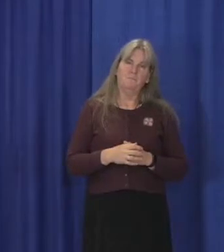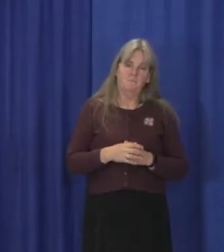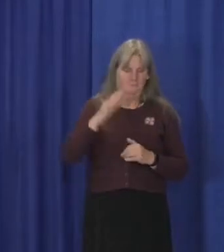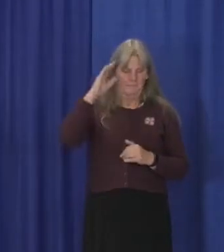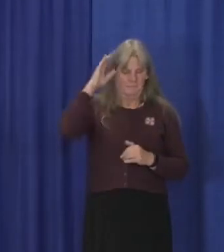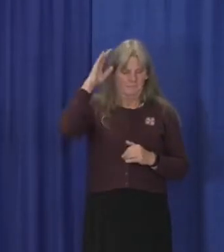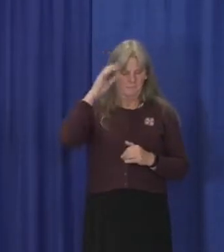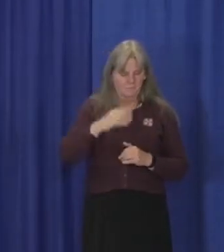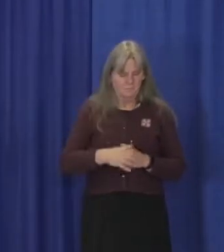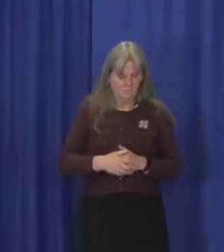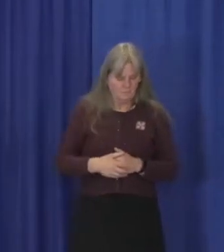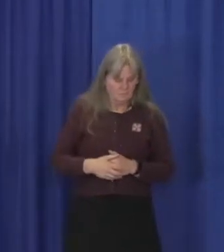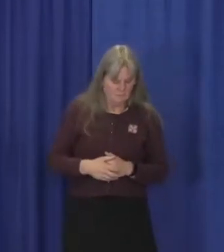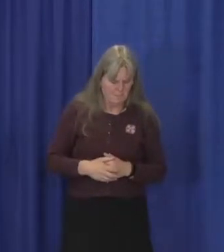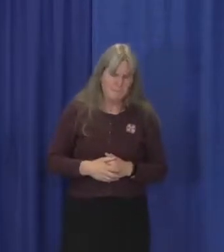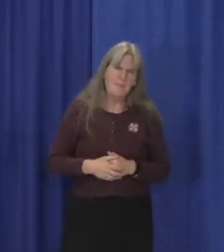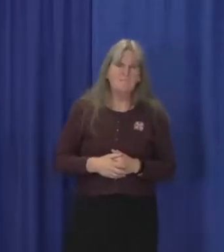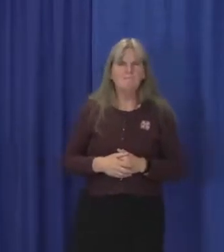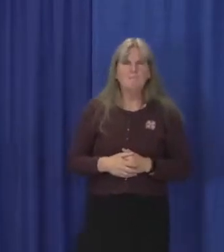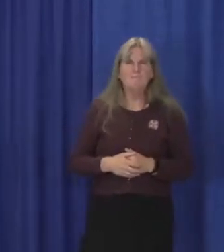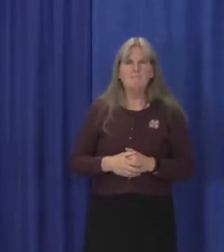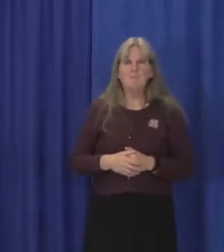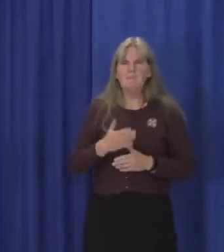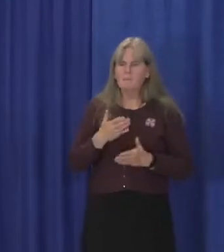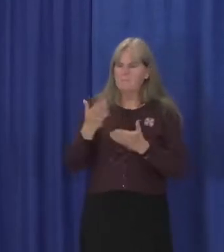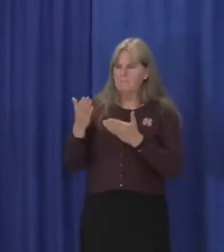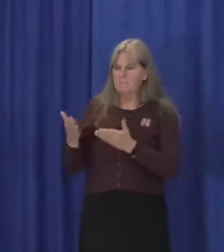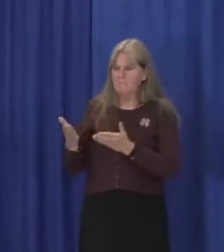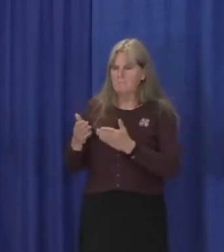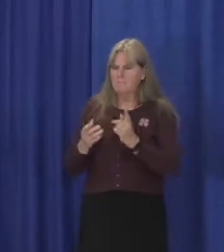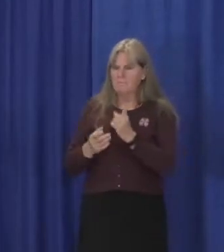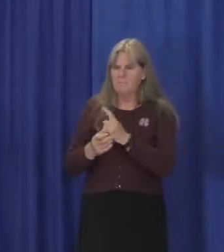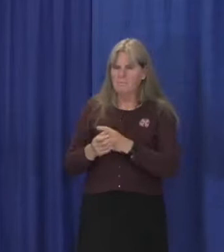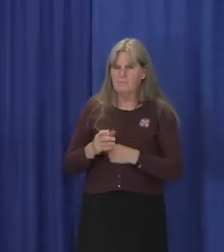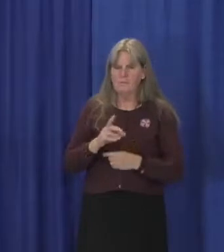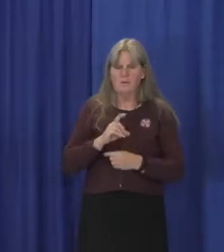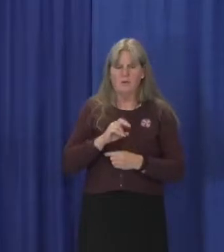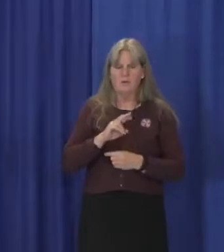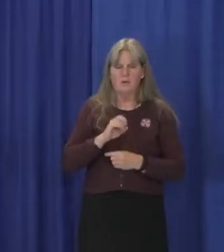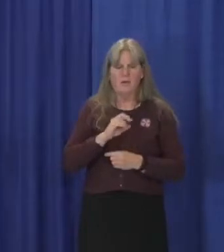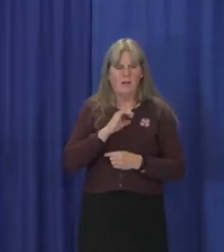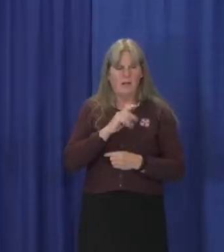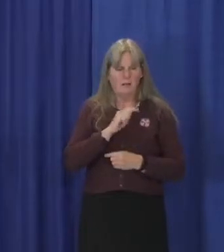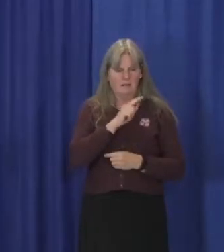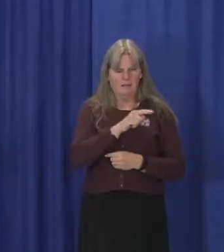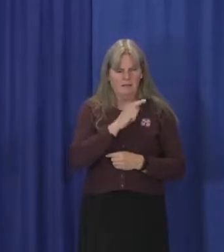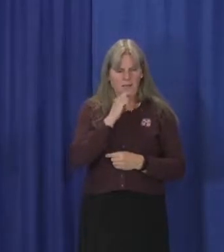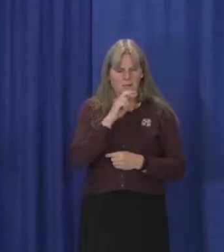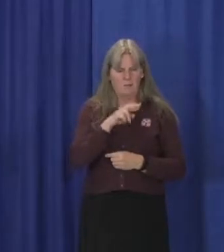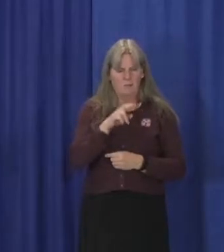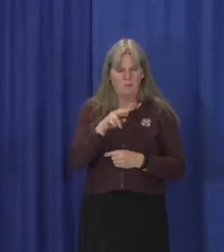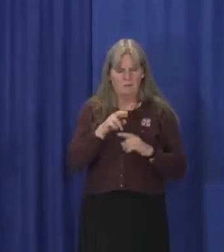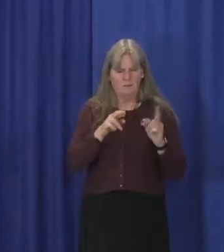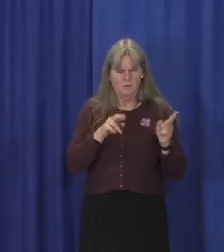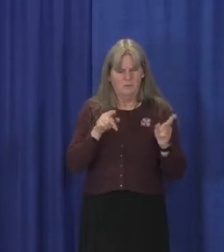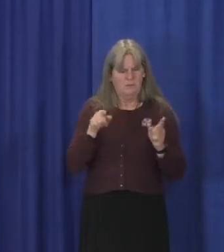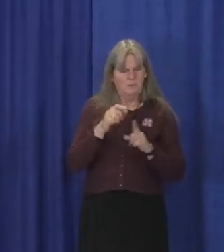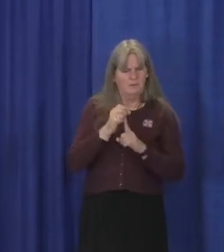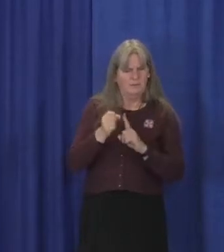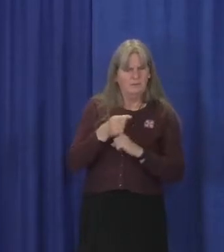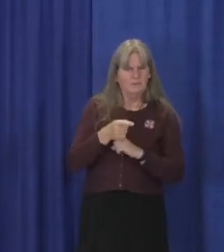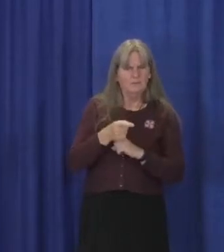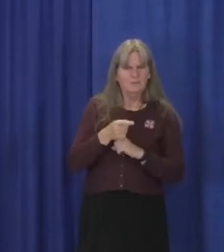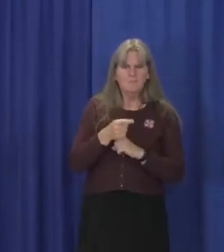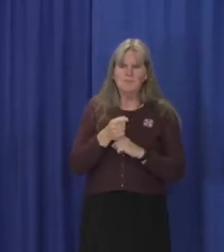Hi there. Yes, I guess this is for the Premier. Dr. Elliott said that the situation in Ross River